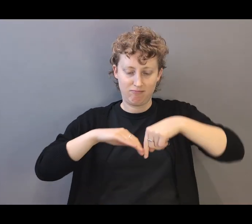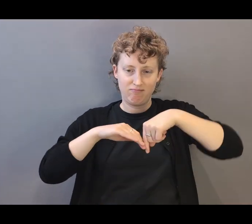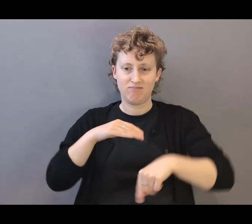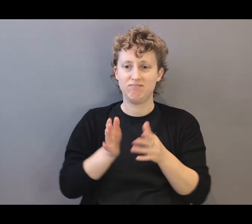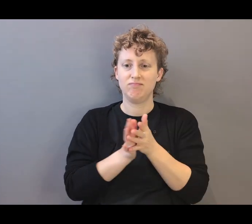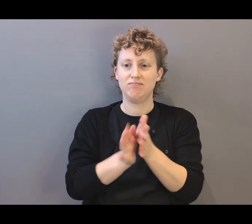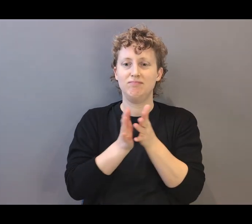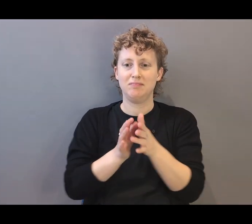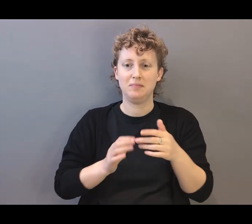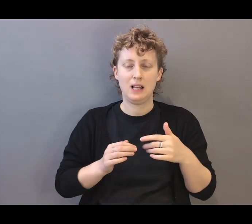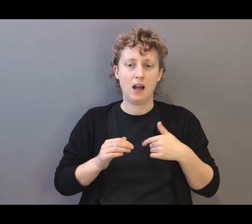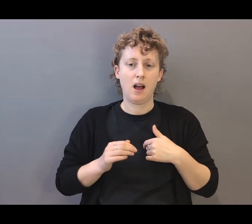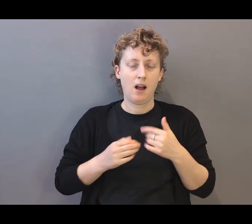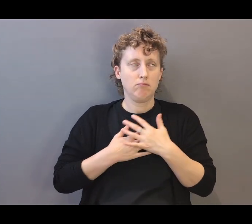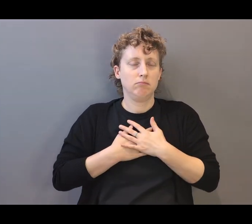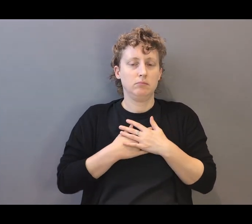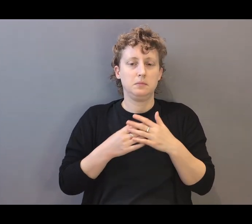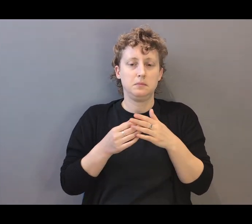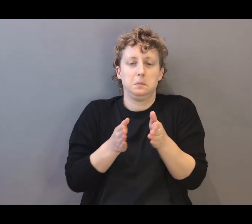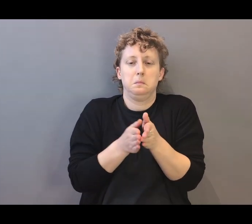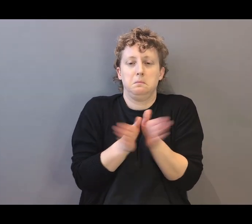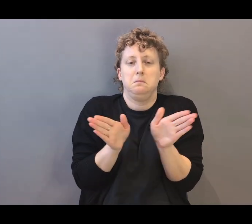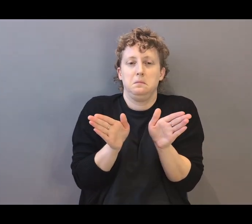to keep it general. Thank you very much.